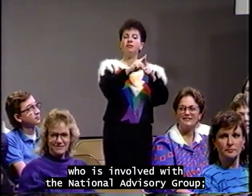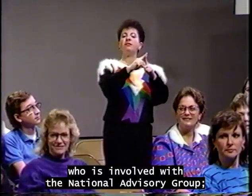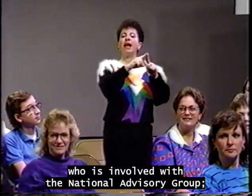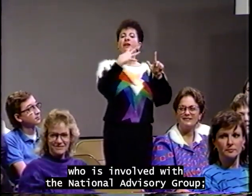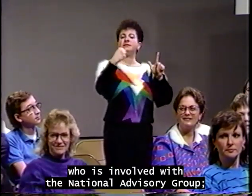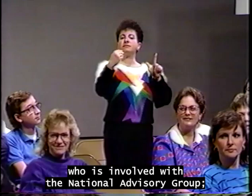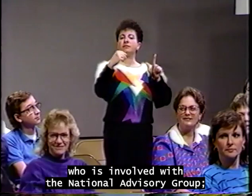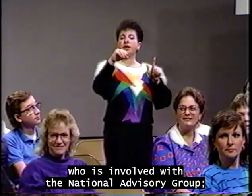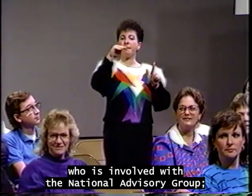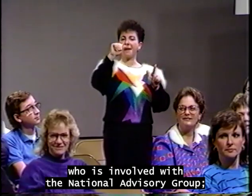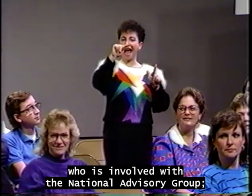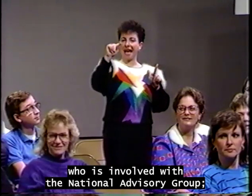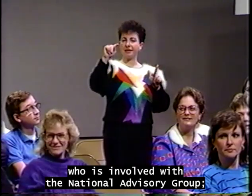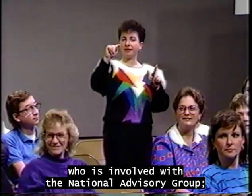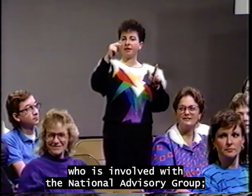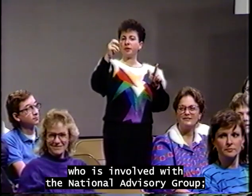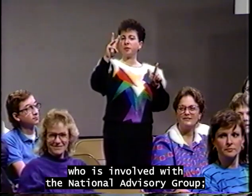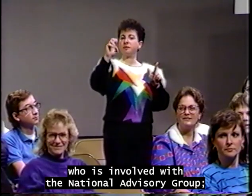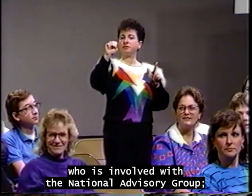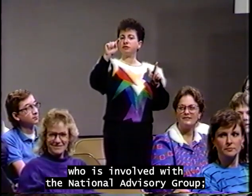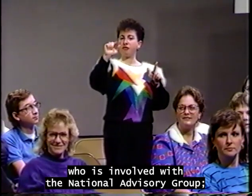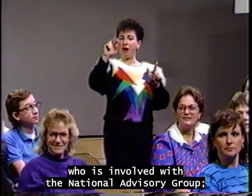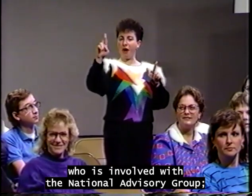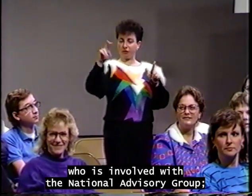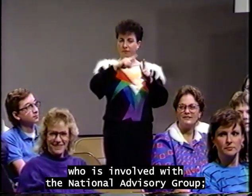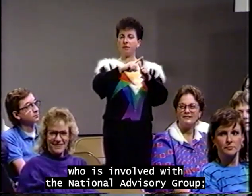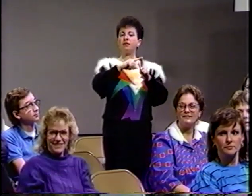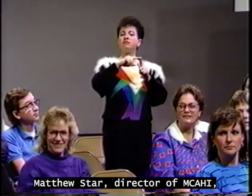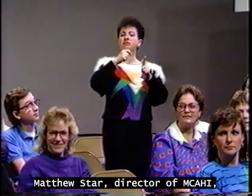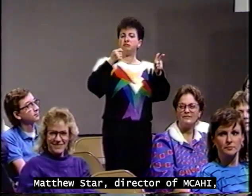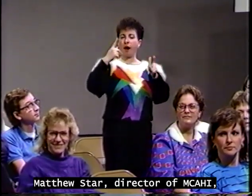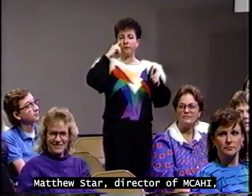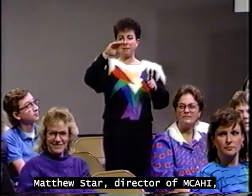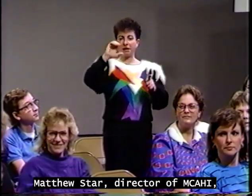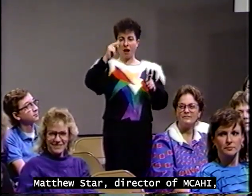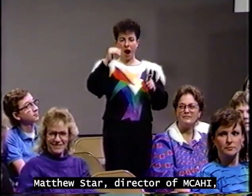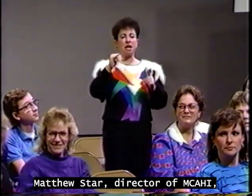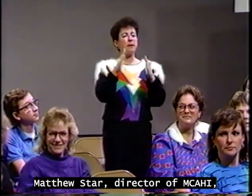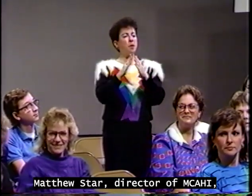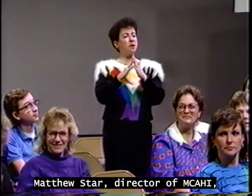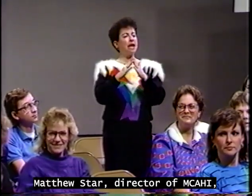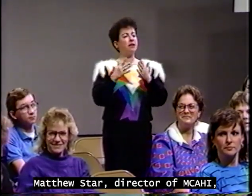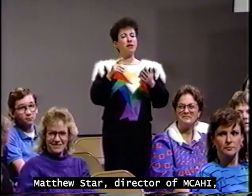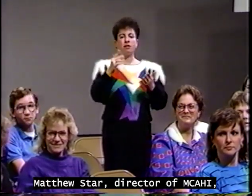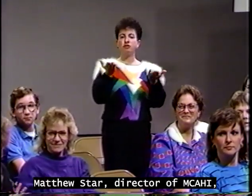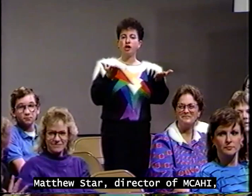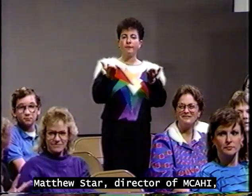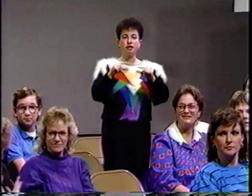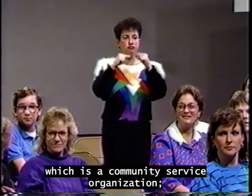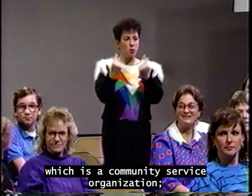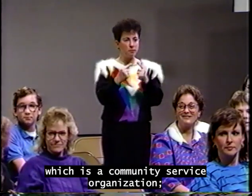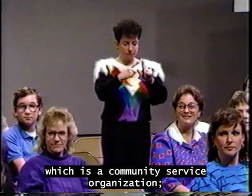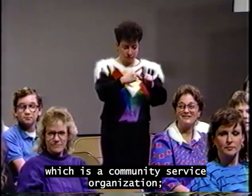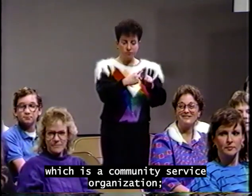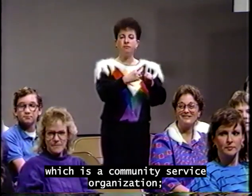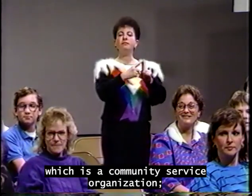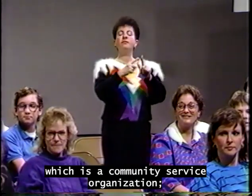who is involved with the National Advisory Group, Matthew Starr, Director of Mackay, which is a community